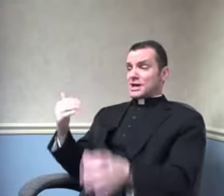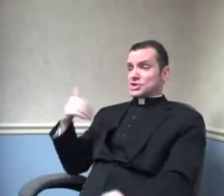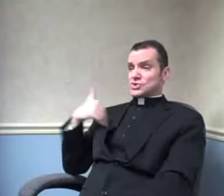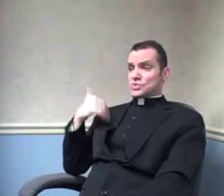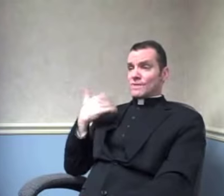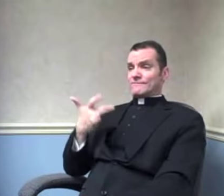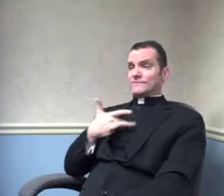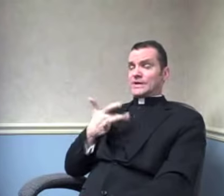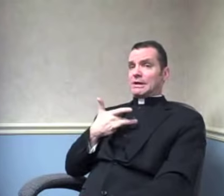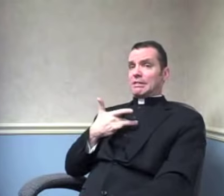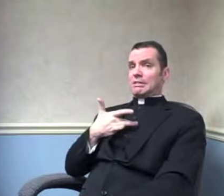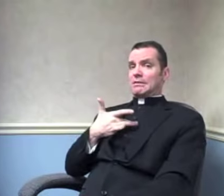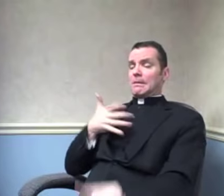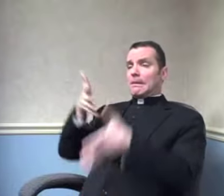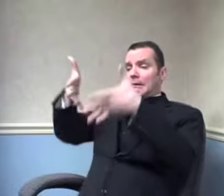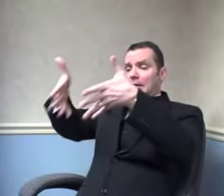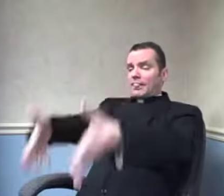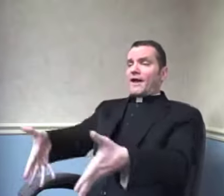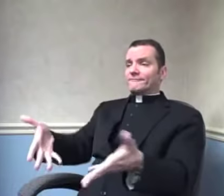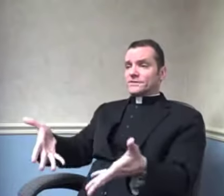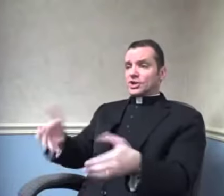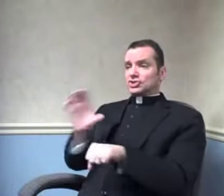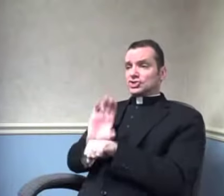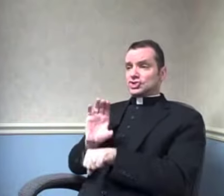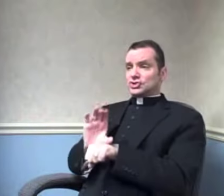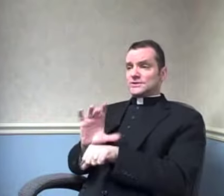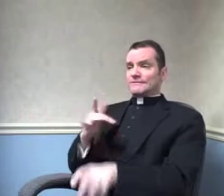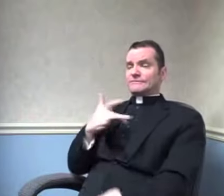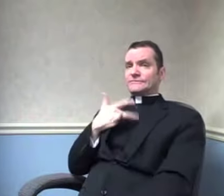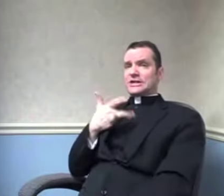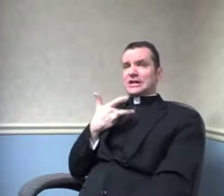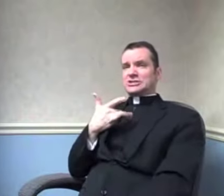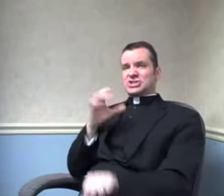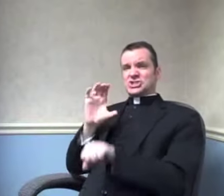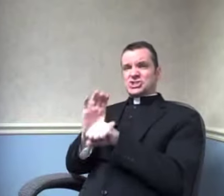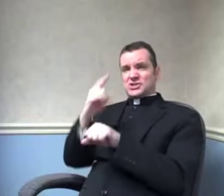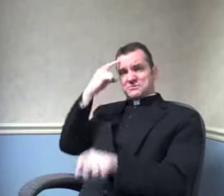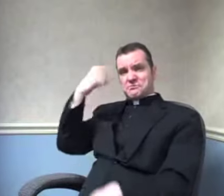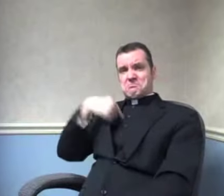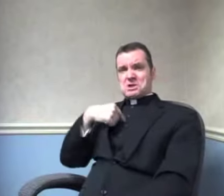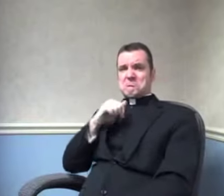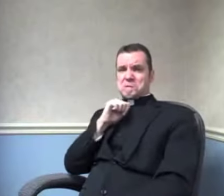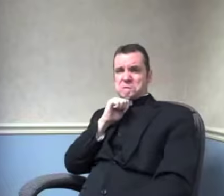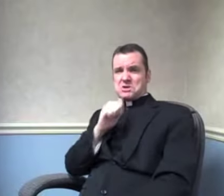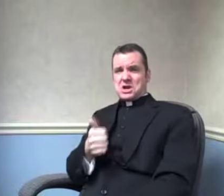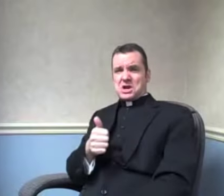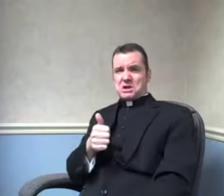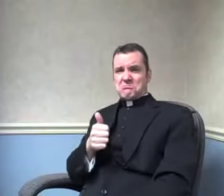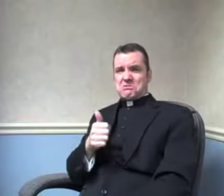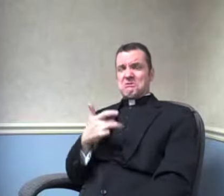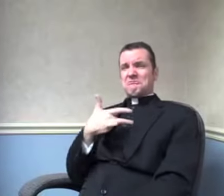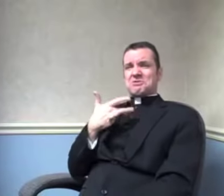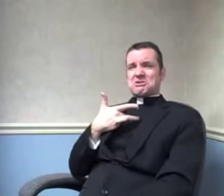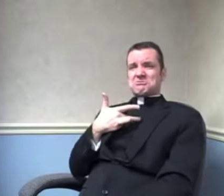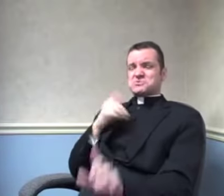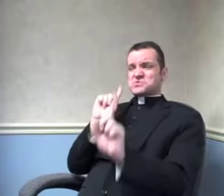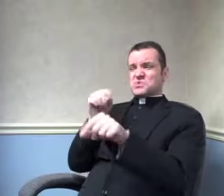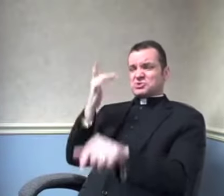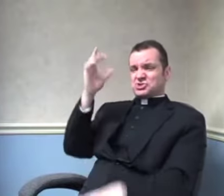Well, I think it's sad to see that there are so many young people that feel left out by the church, or that the church